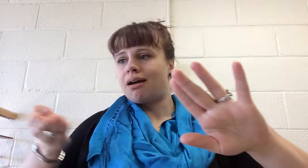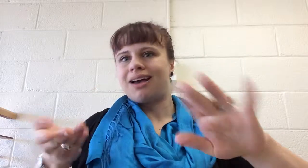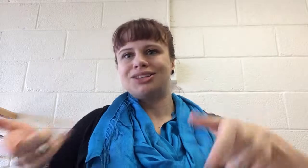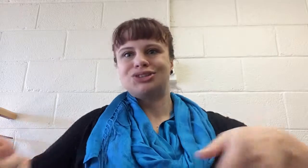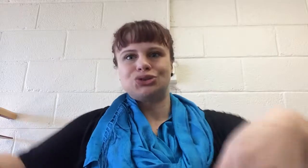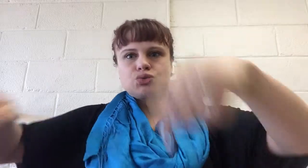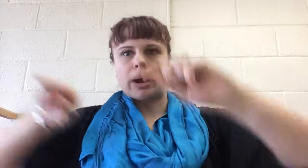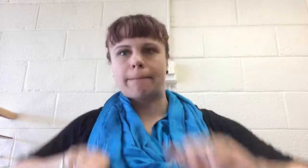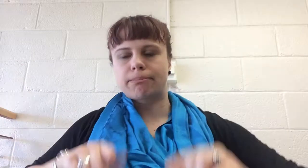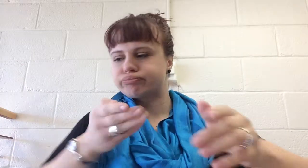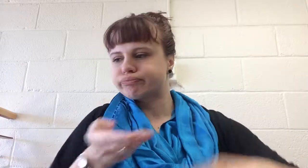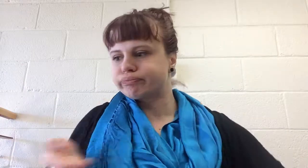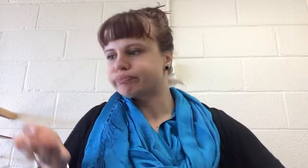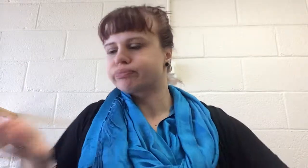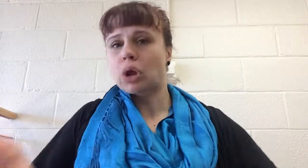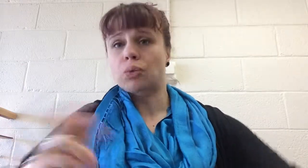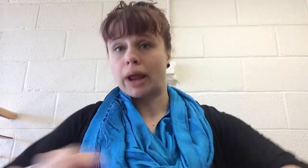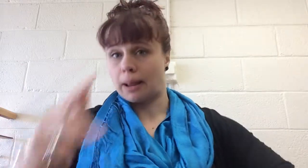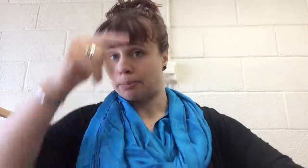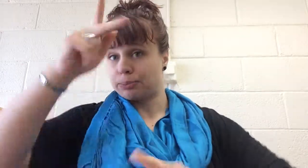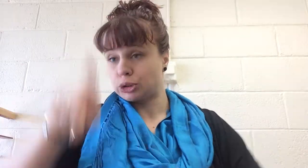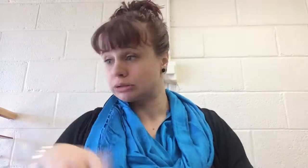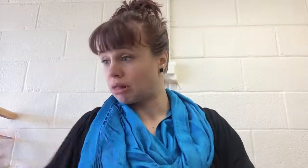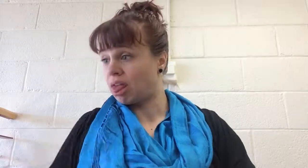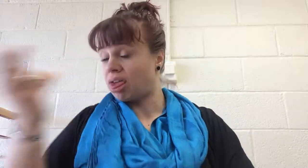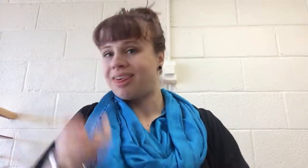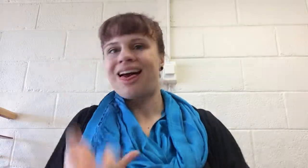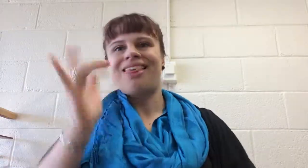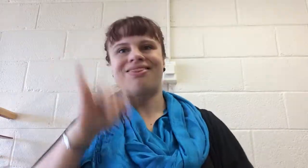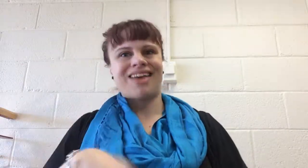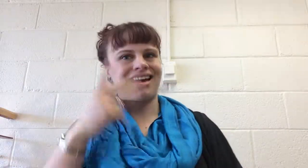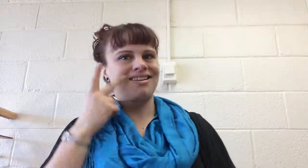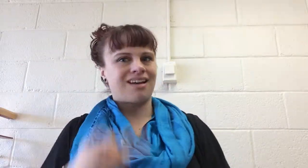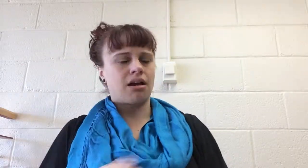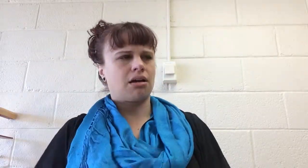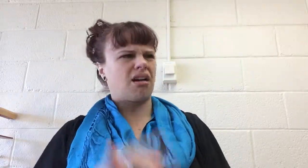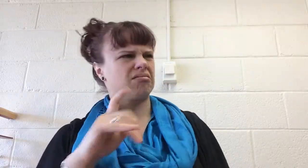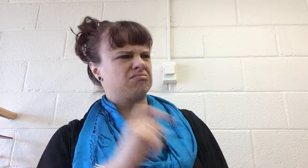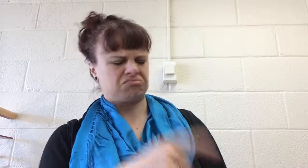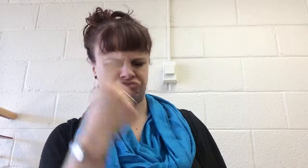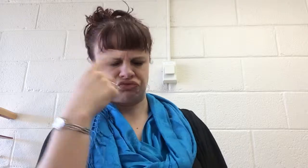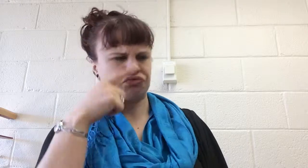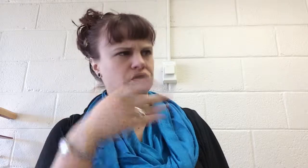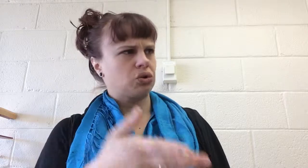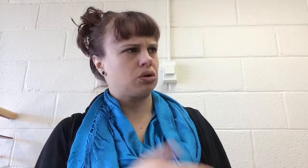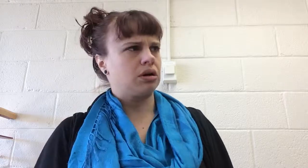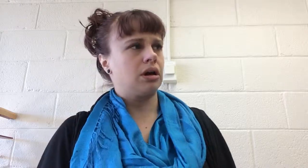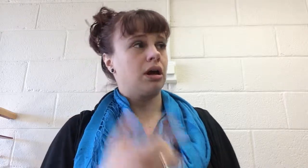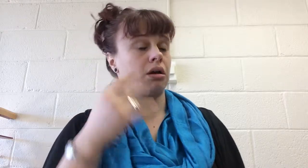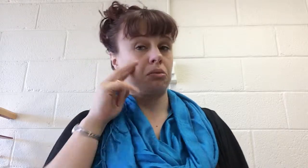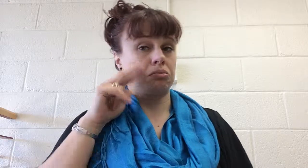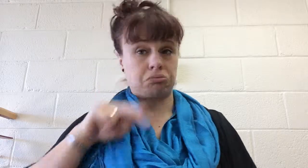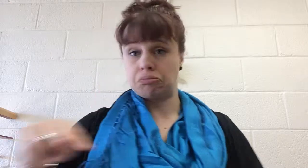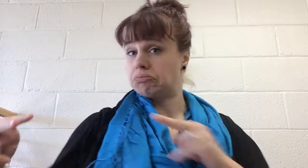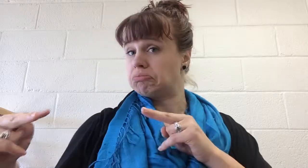that for?" He made no eye contact with me. He said, "We just need to make sure you're